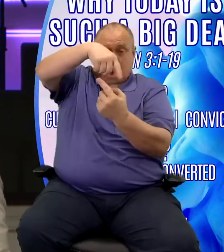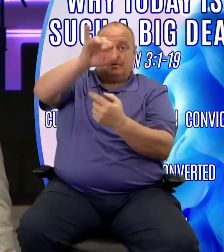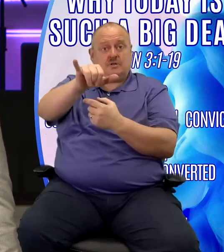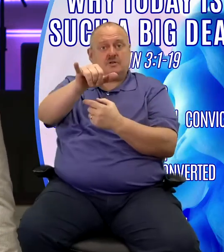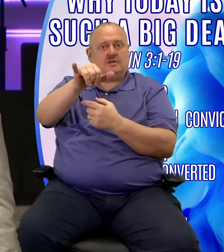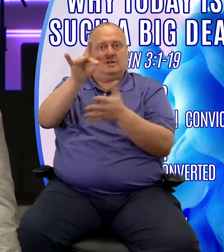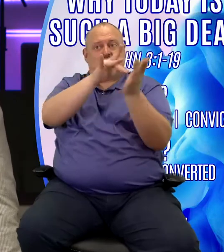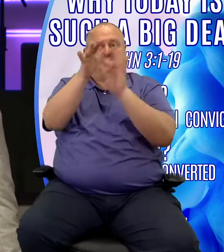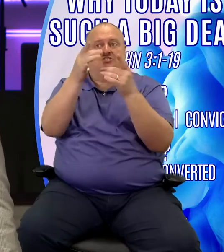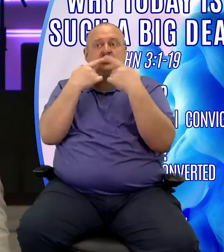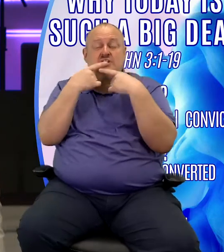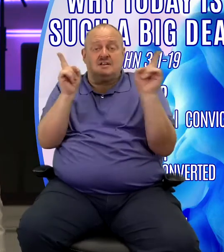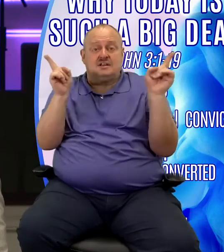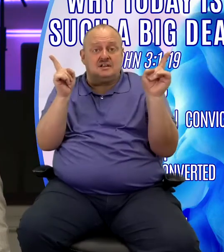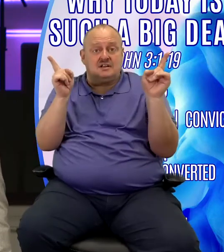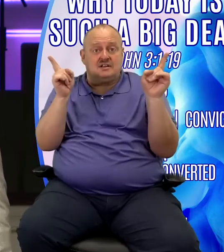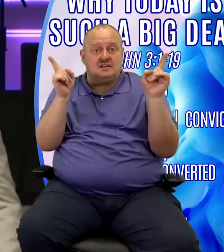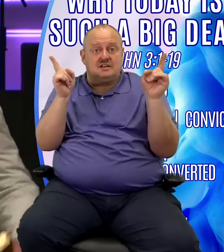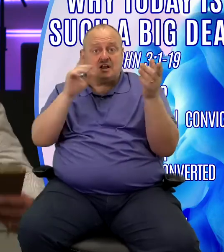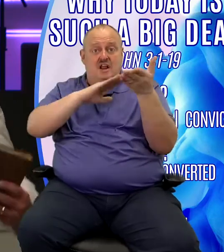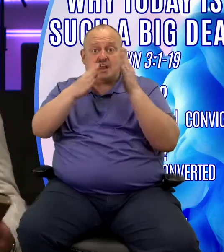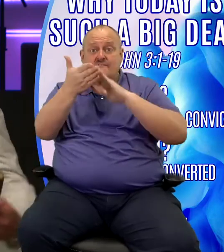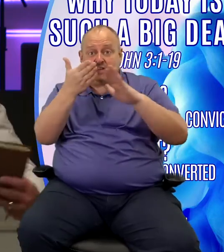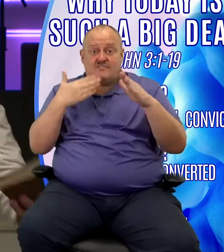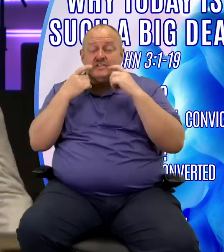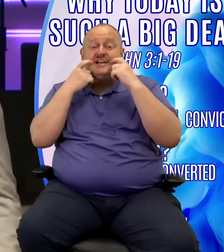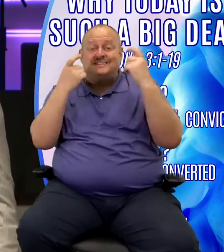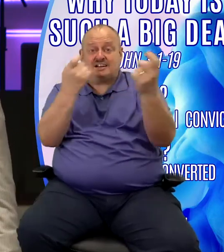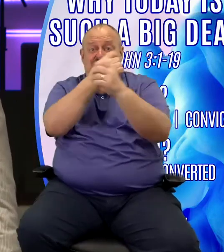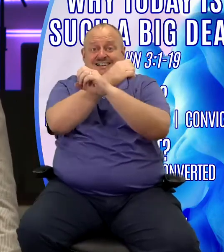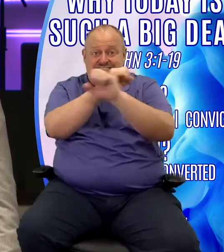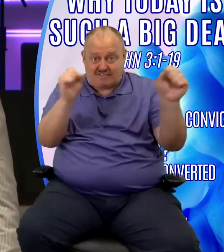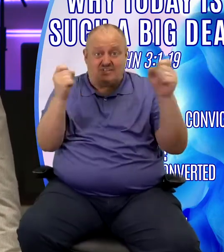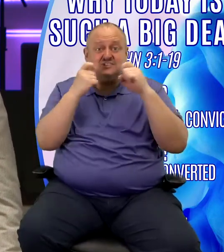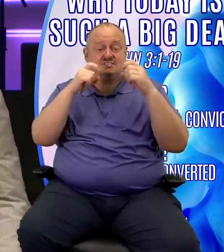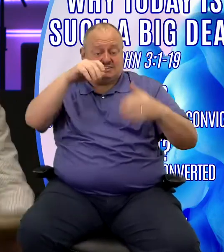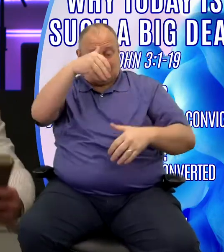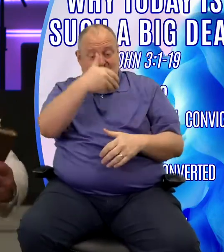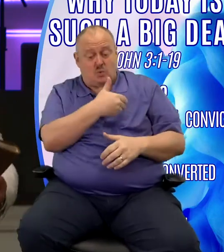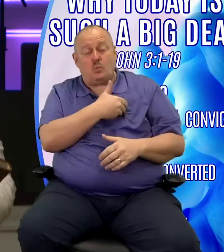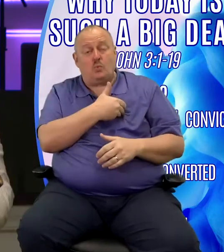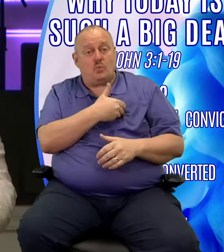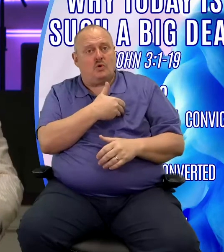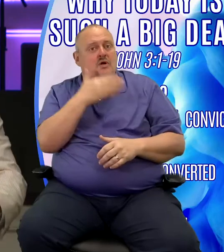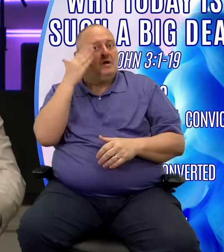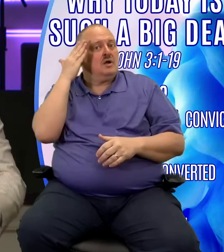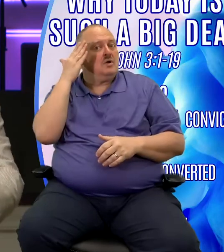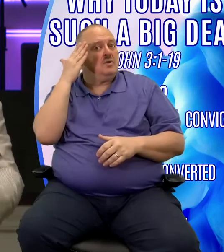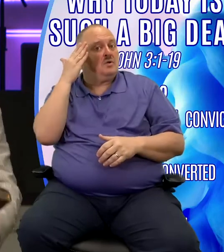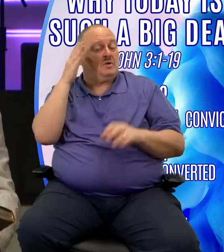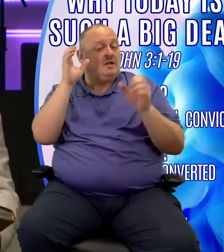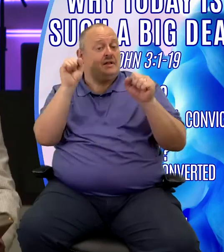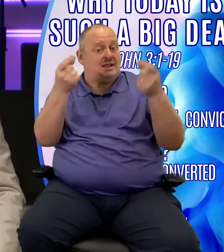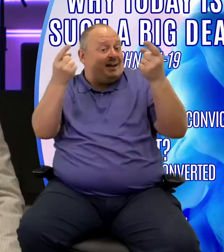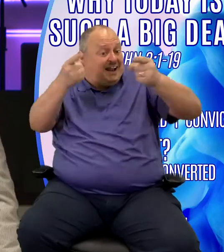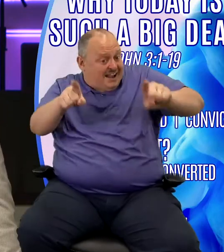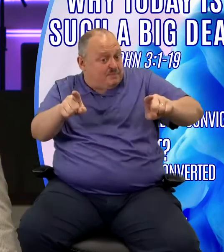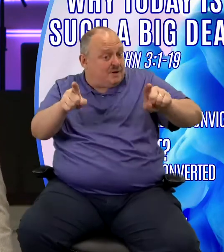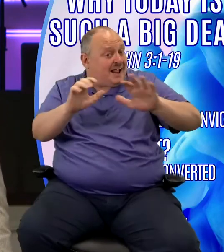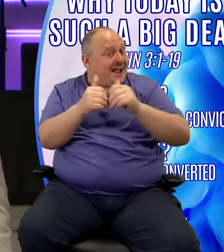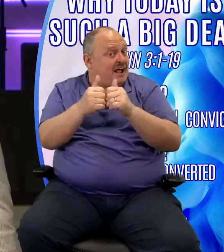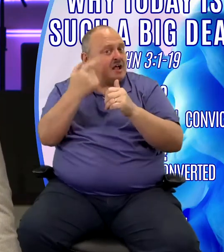a declaration that the forgiveness of our sin, the salvation of our souls, will be attainable and can be accomplished